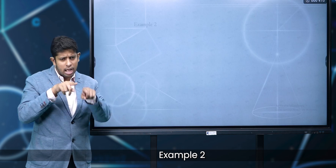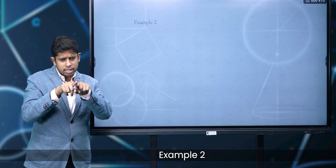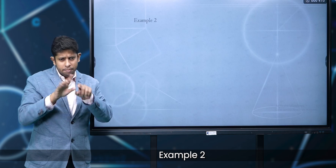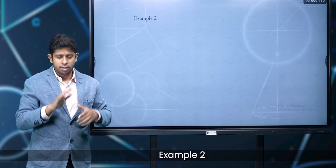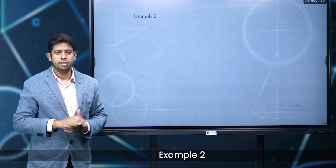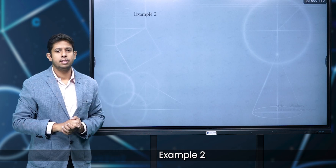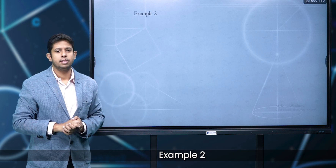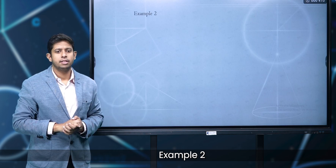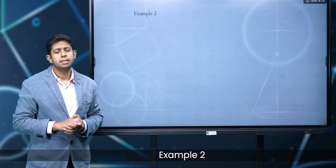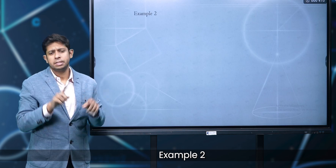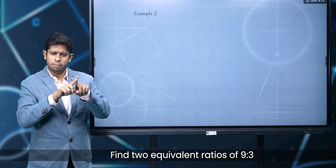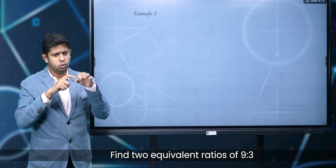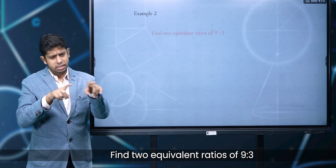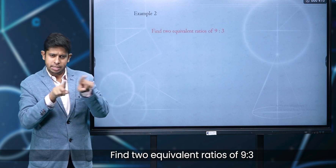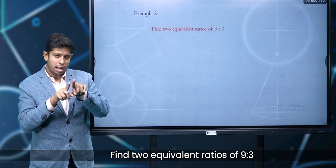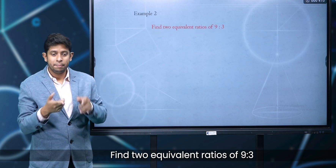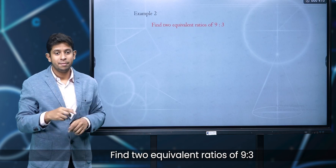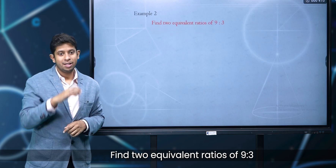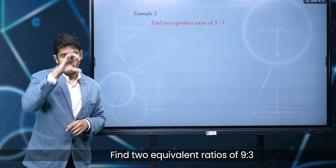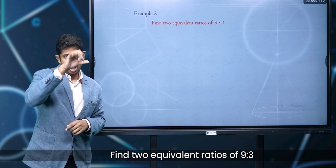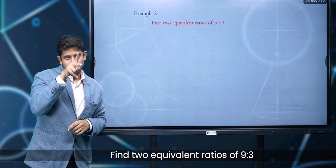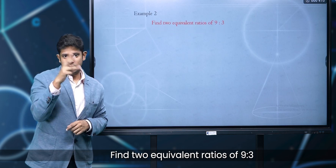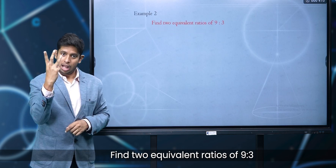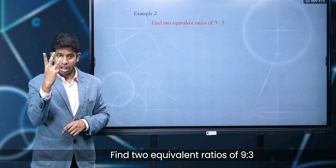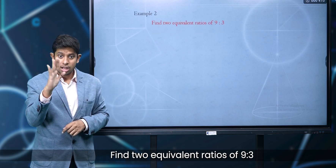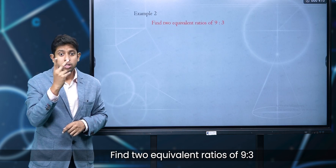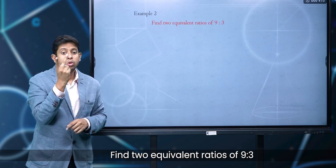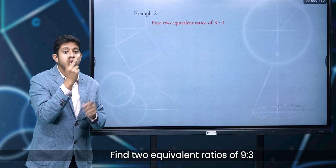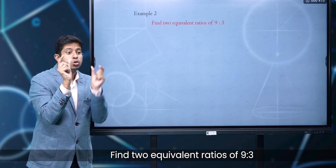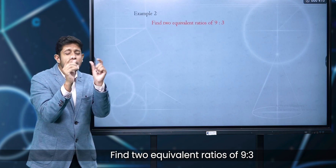Example 2. Find two equivalent ratios of 9:3.